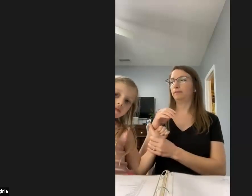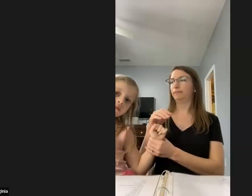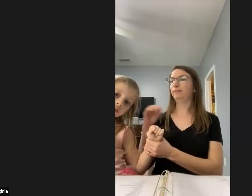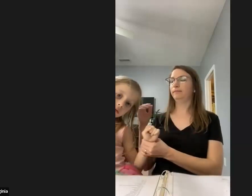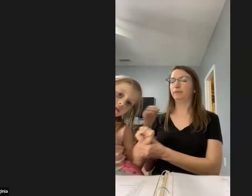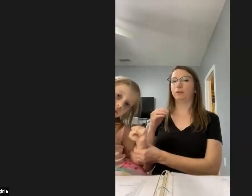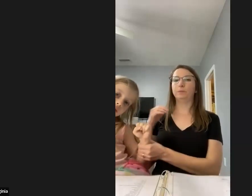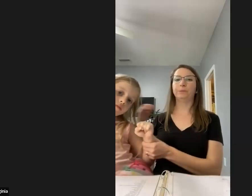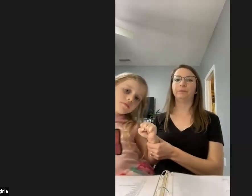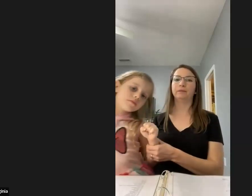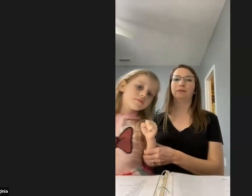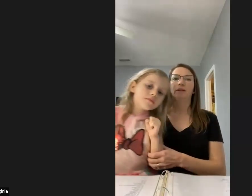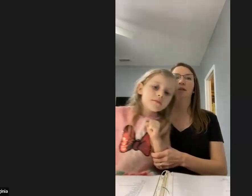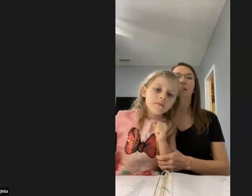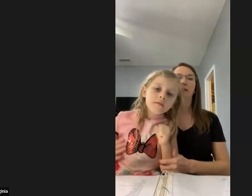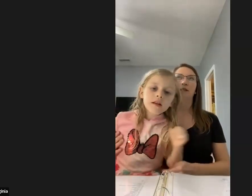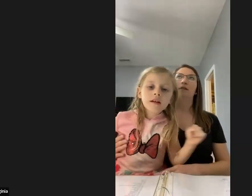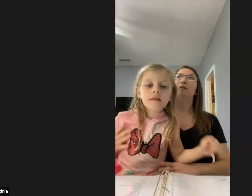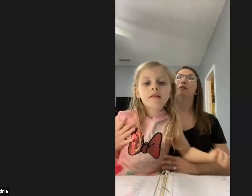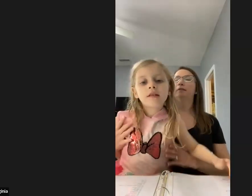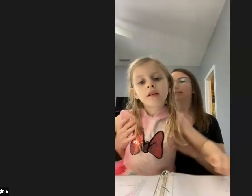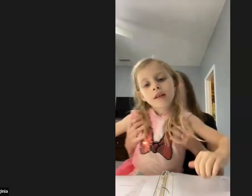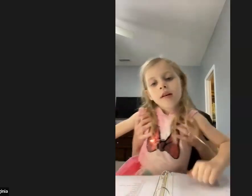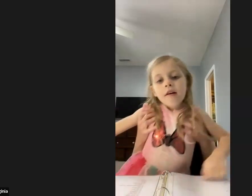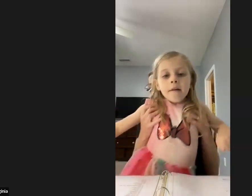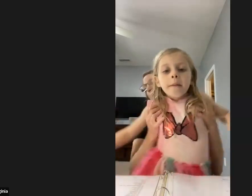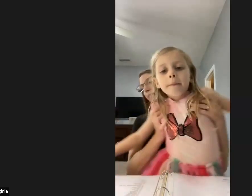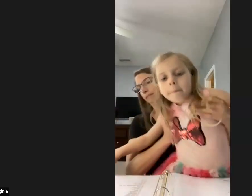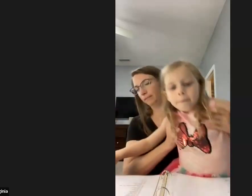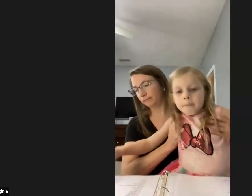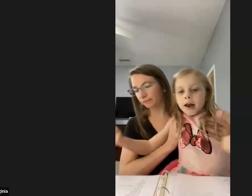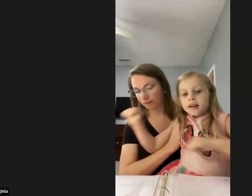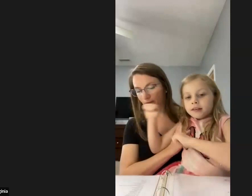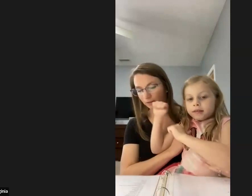Mm-hmm. Oh, let's see.